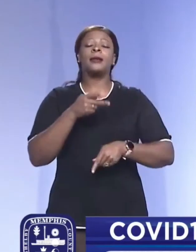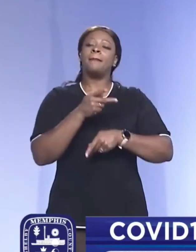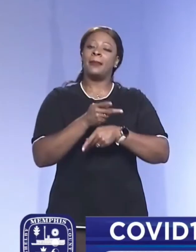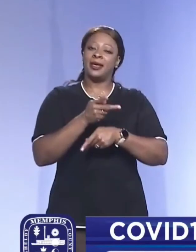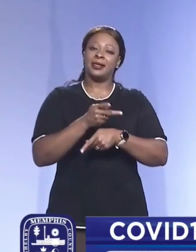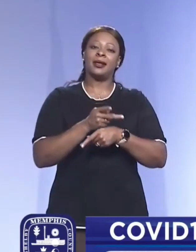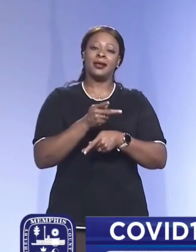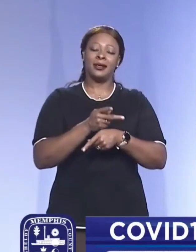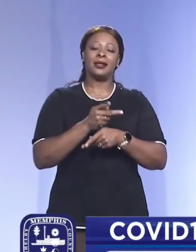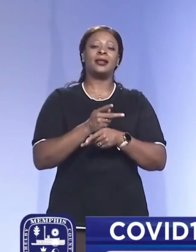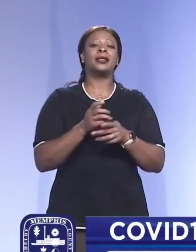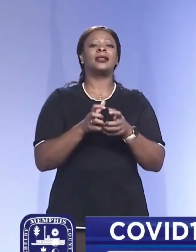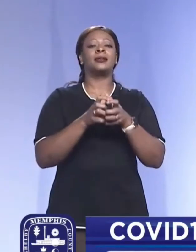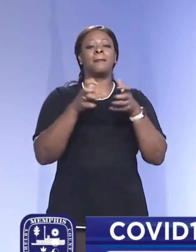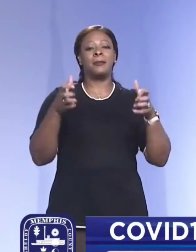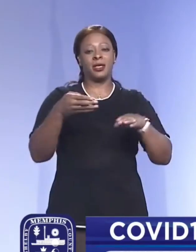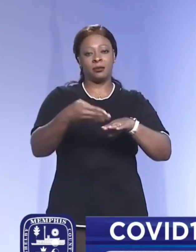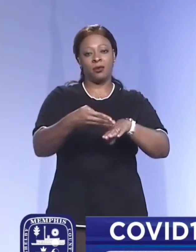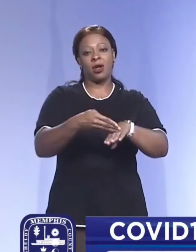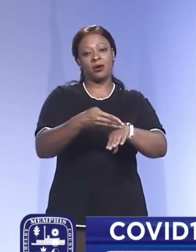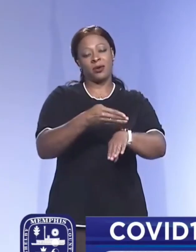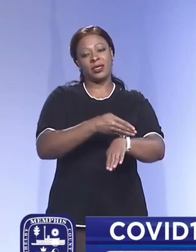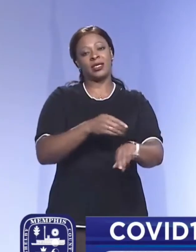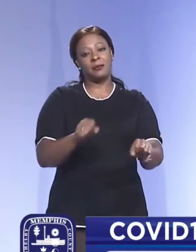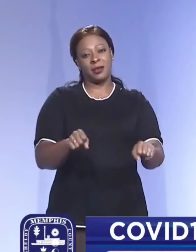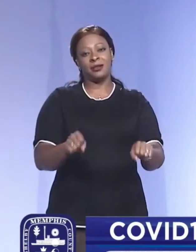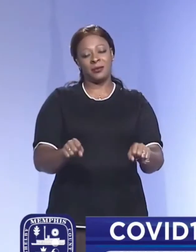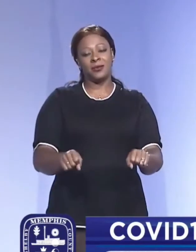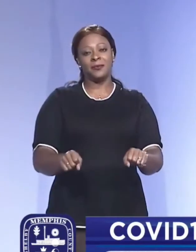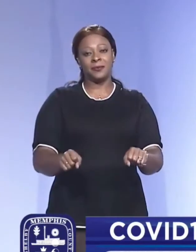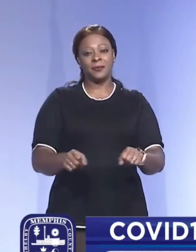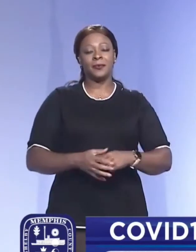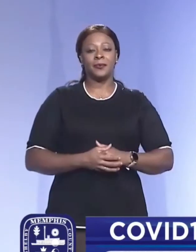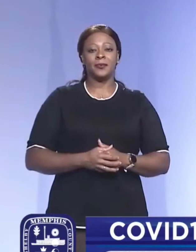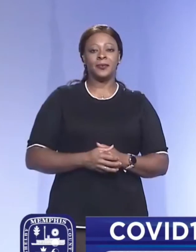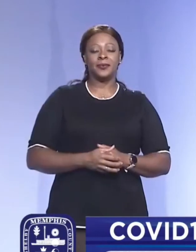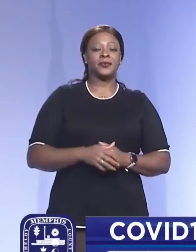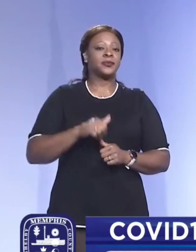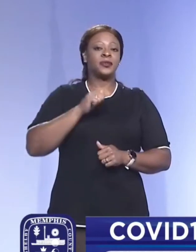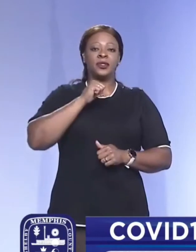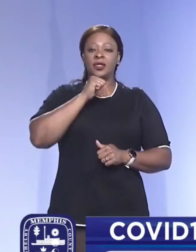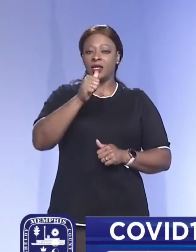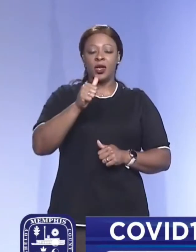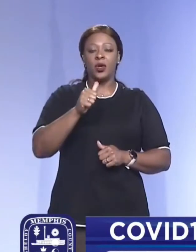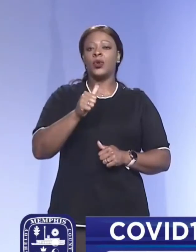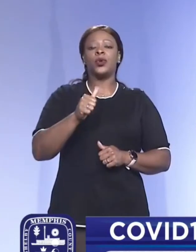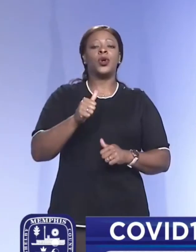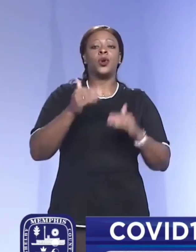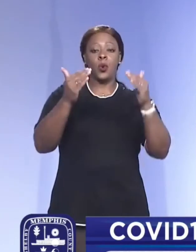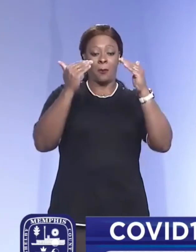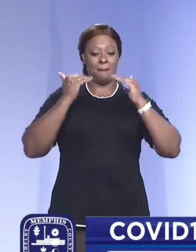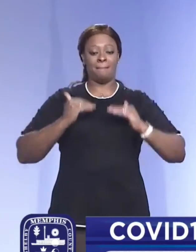maintain as much progress as we can and not regress,